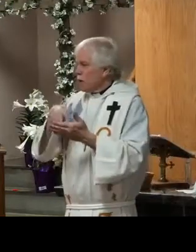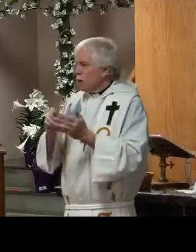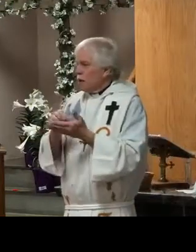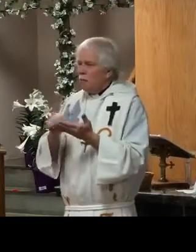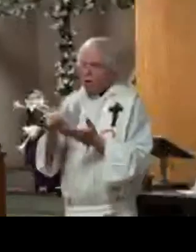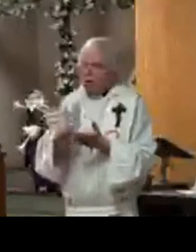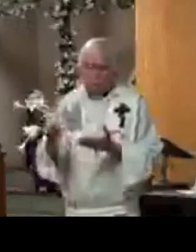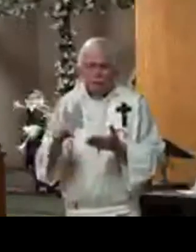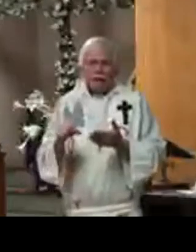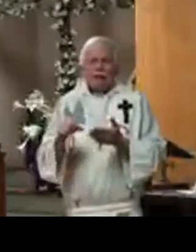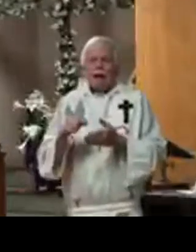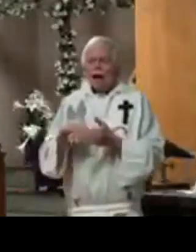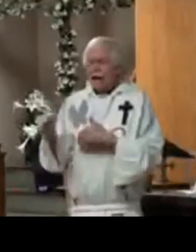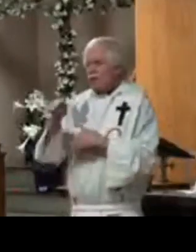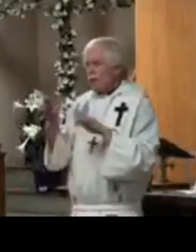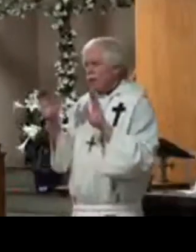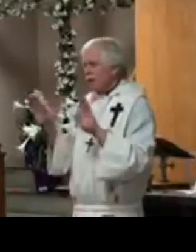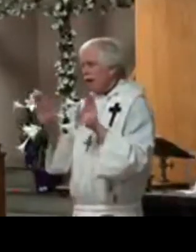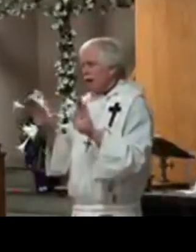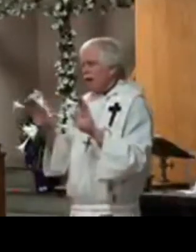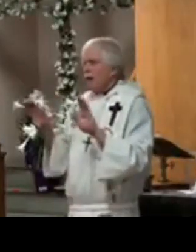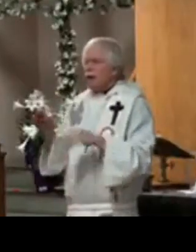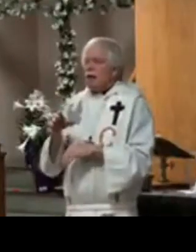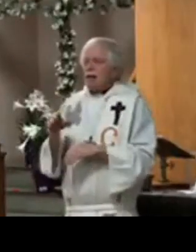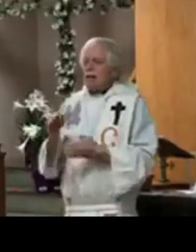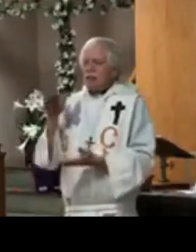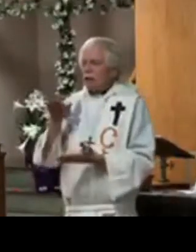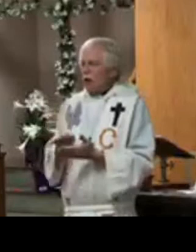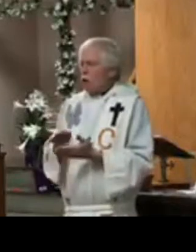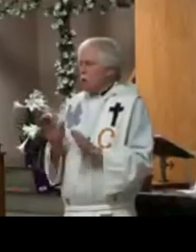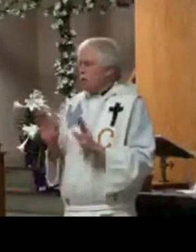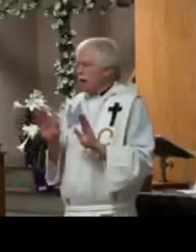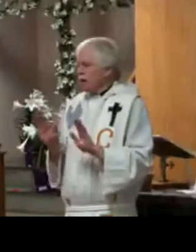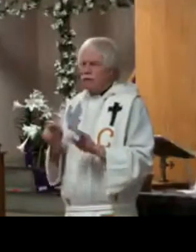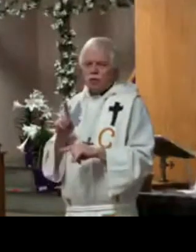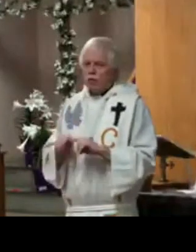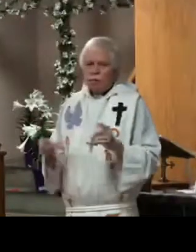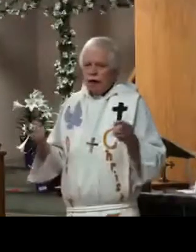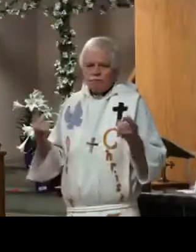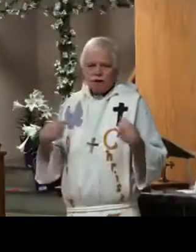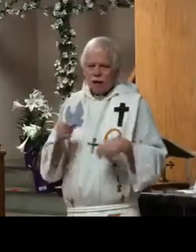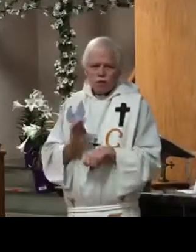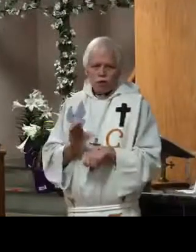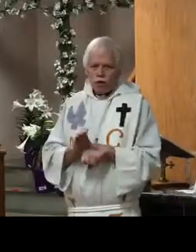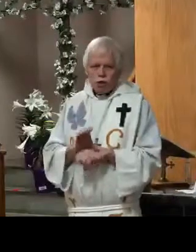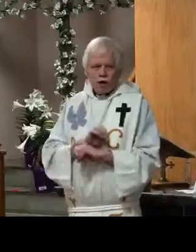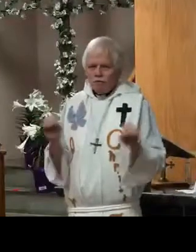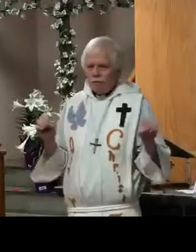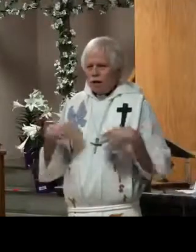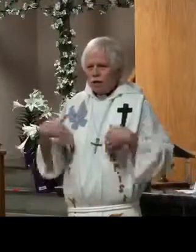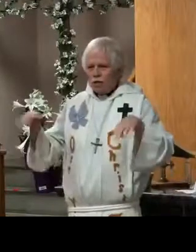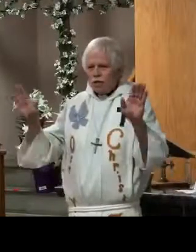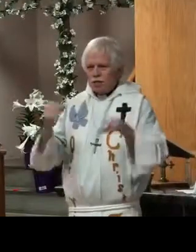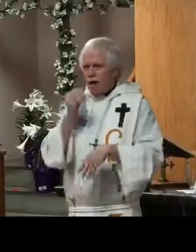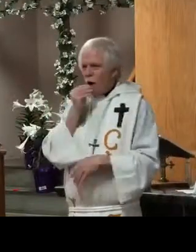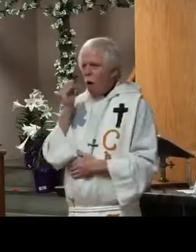Please read the bulletin. Next week, Sunday, is Low Sunday, so you don't have to come to church.